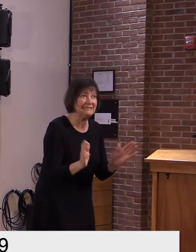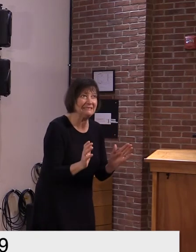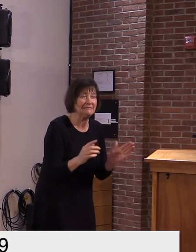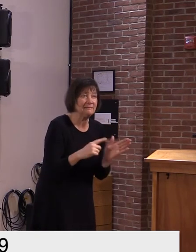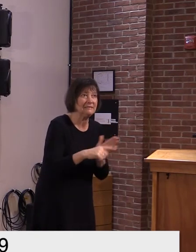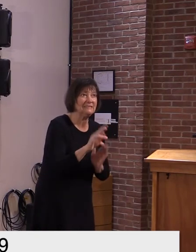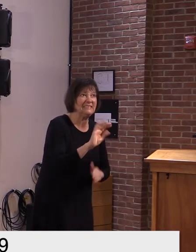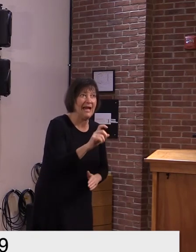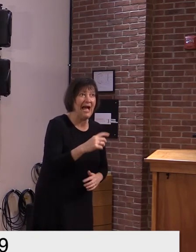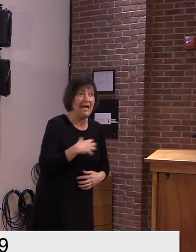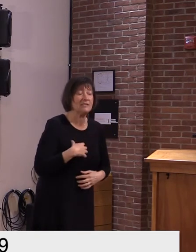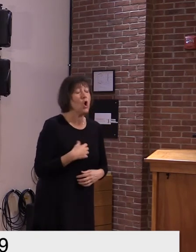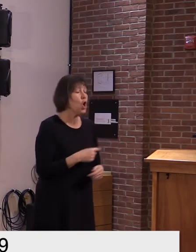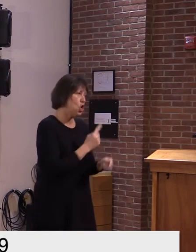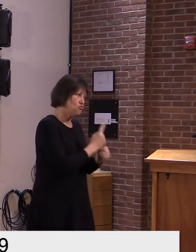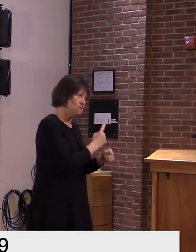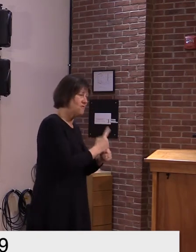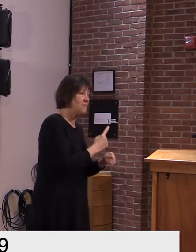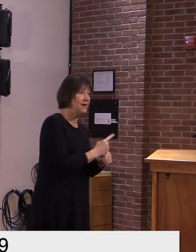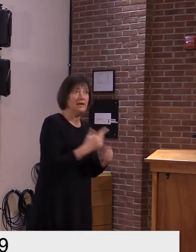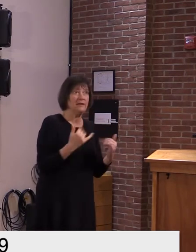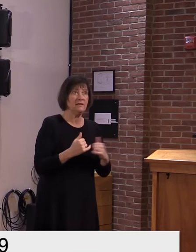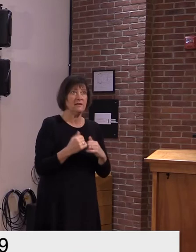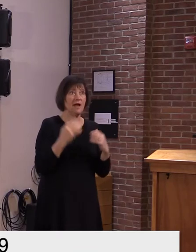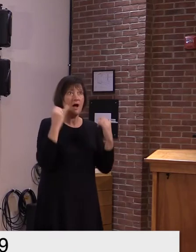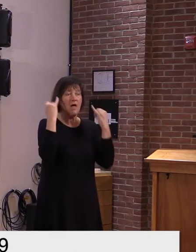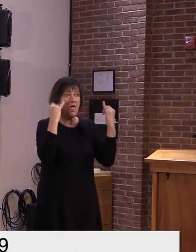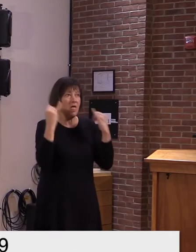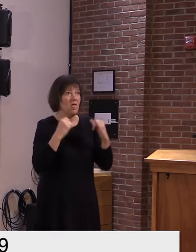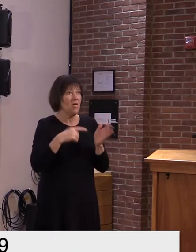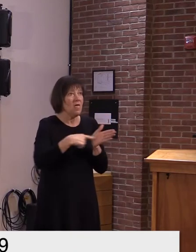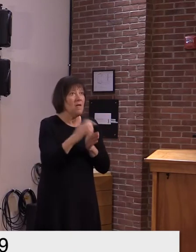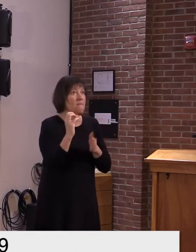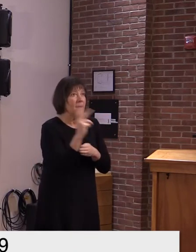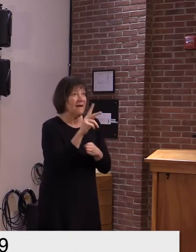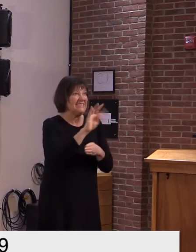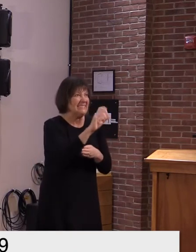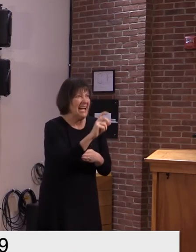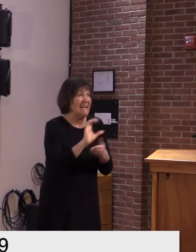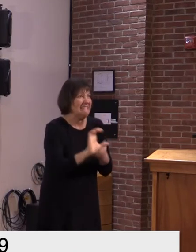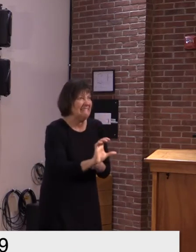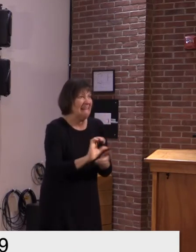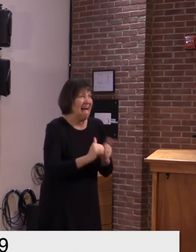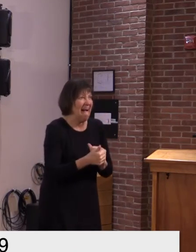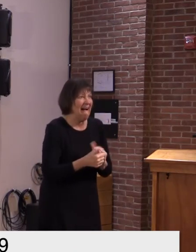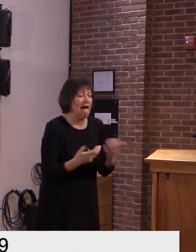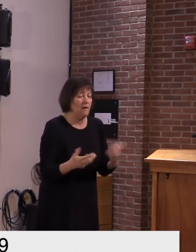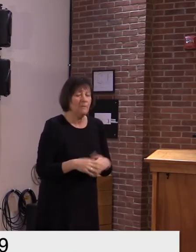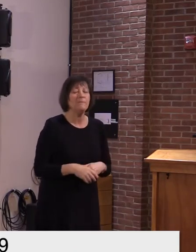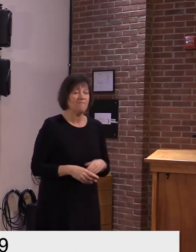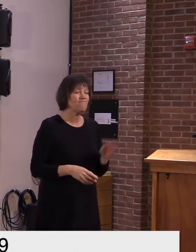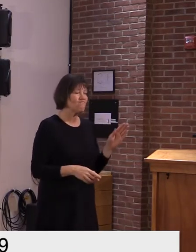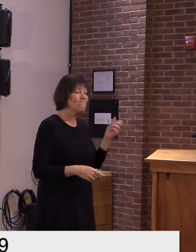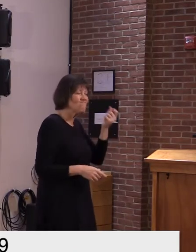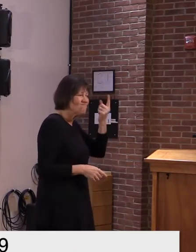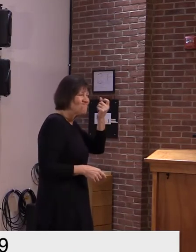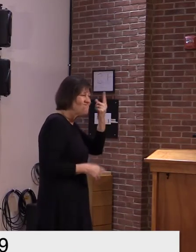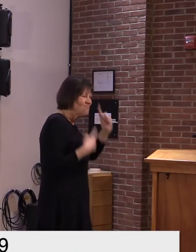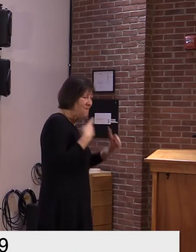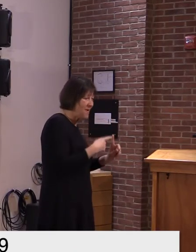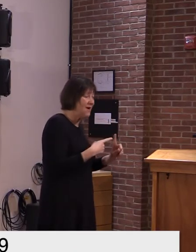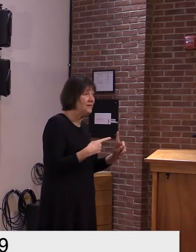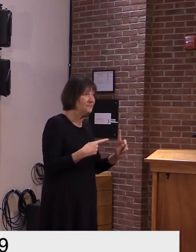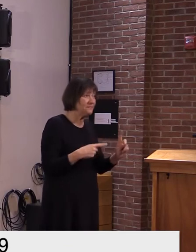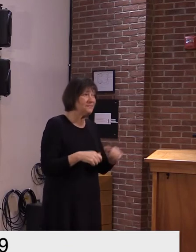got to. Well, you're right. That was a lot of money. Right. Let me try to answer that. The